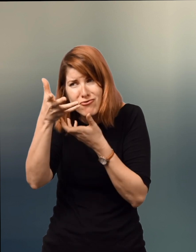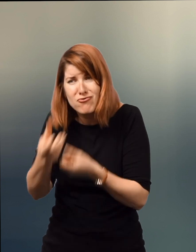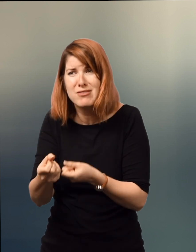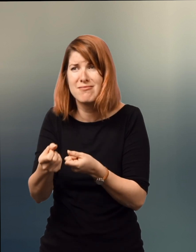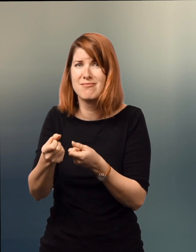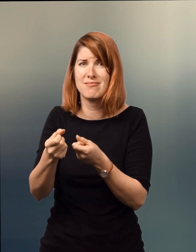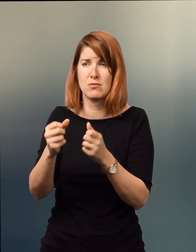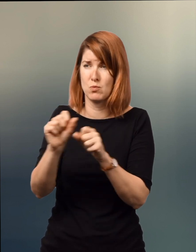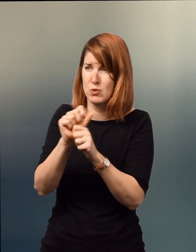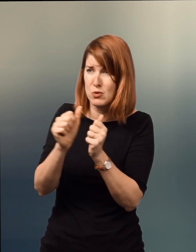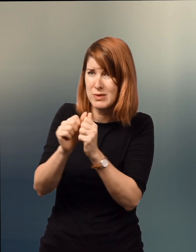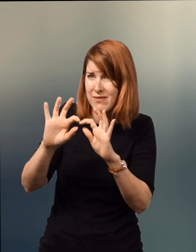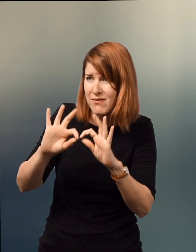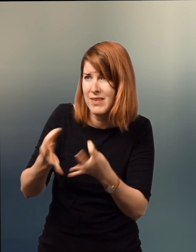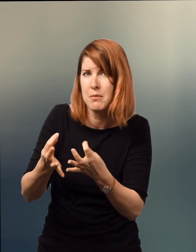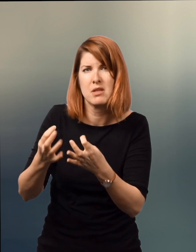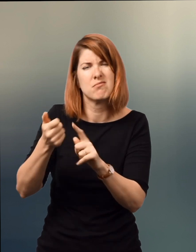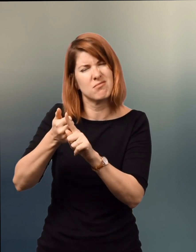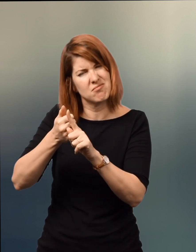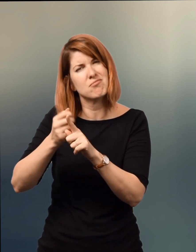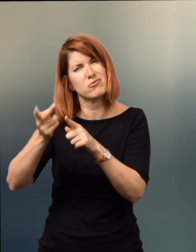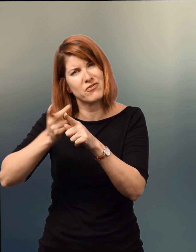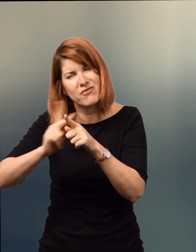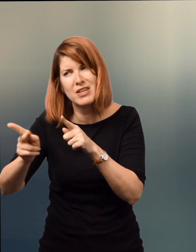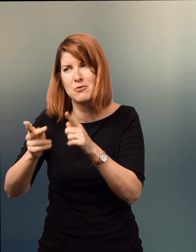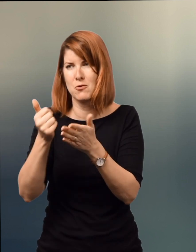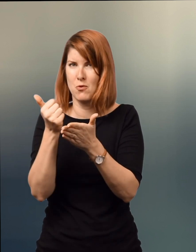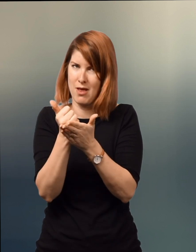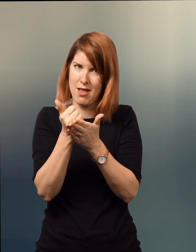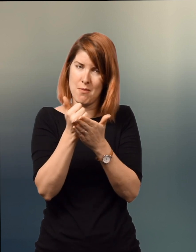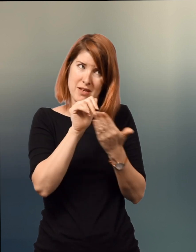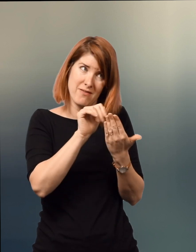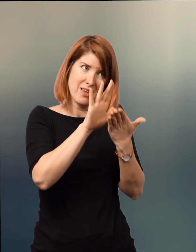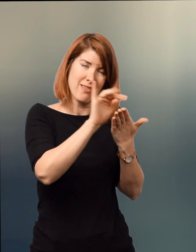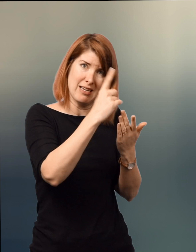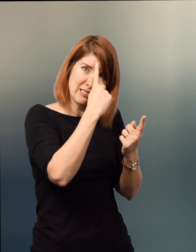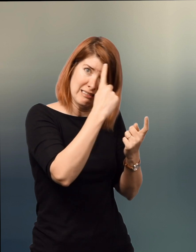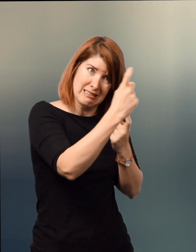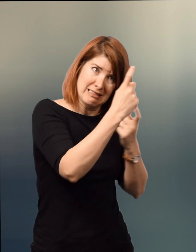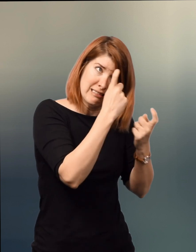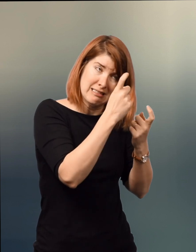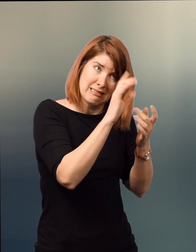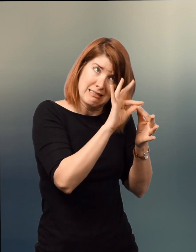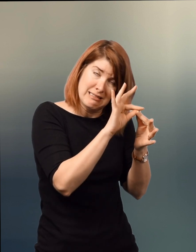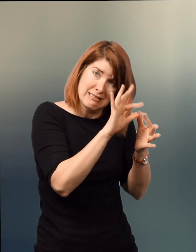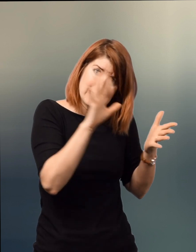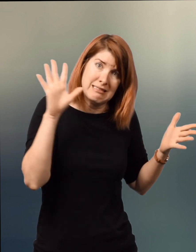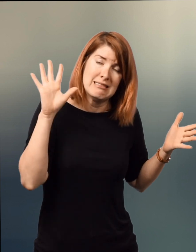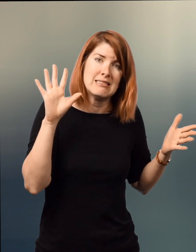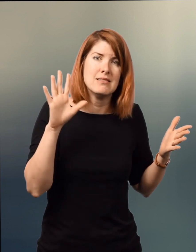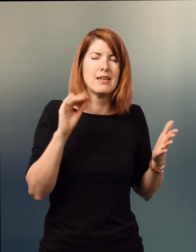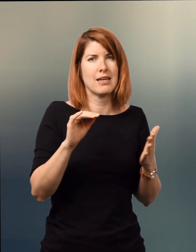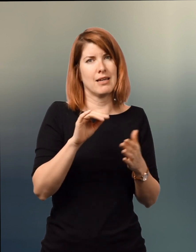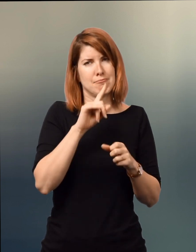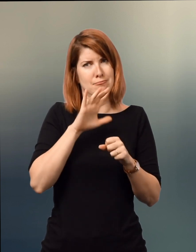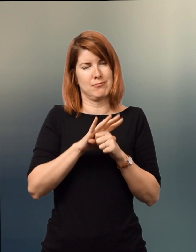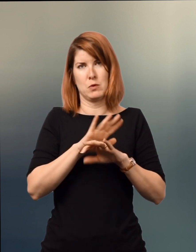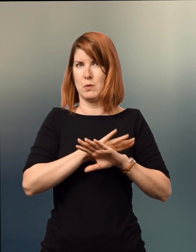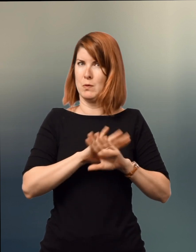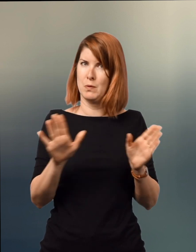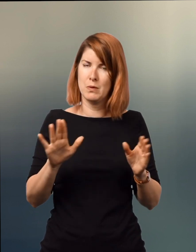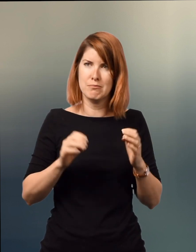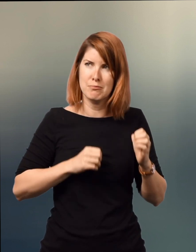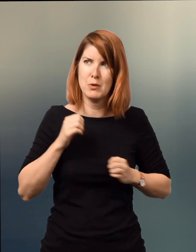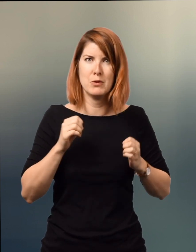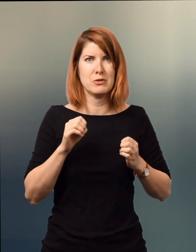family and preferably a professional to make sure helping the child move forward does not do additional emotional or relational damage to